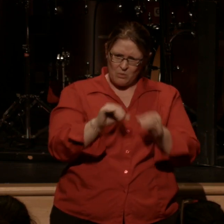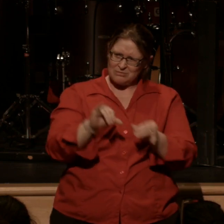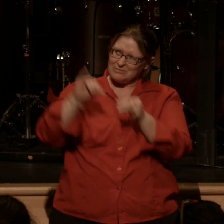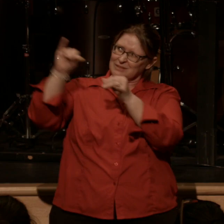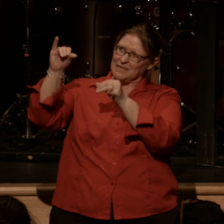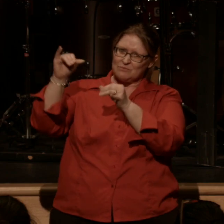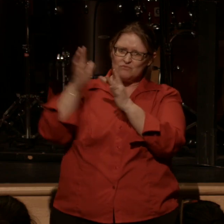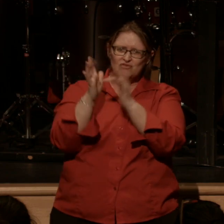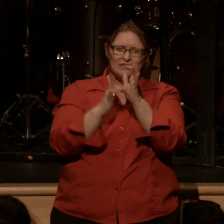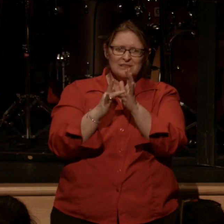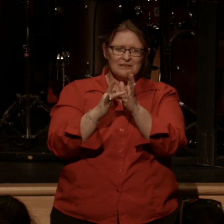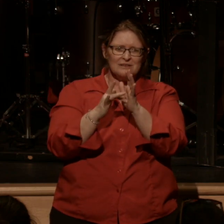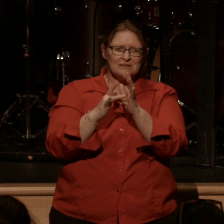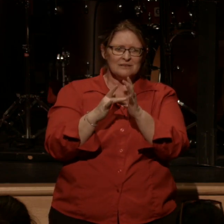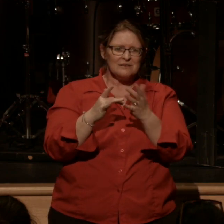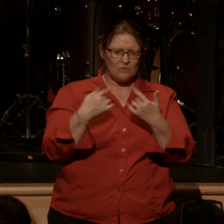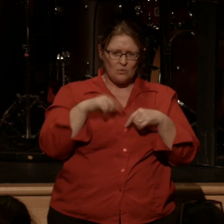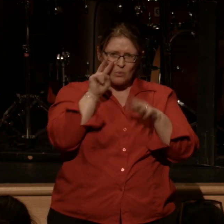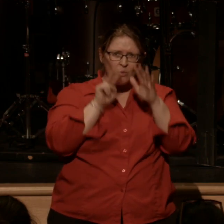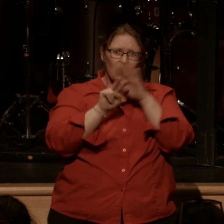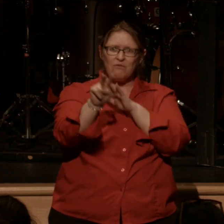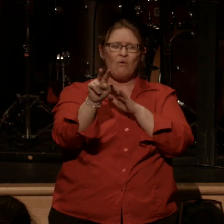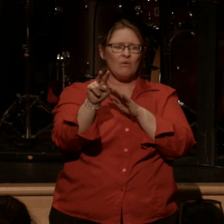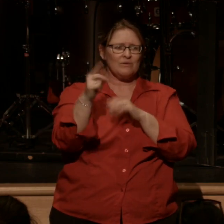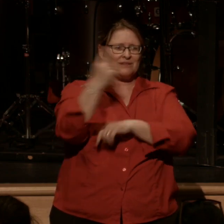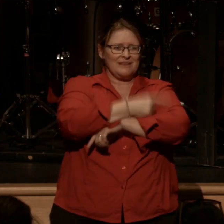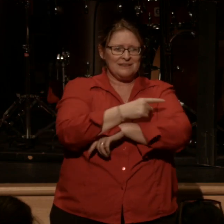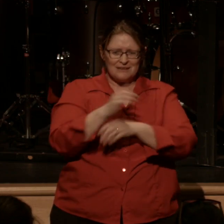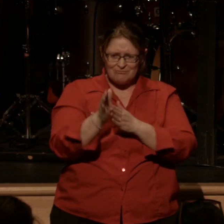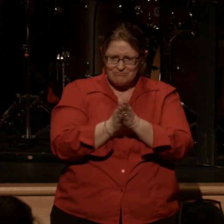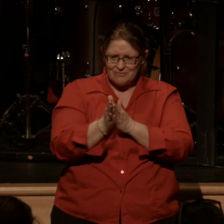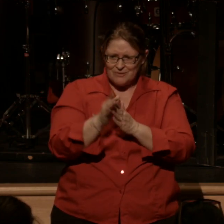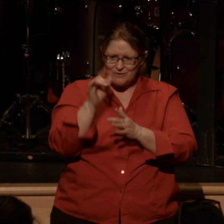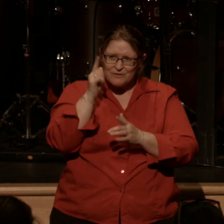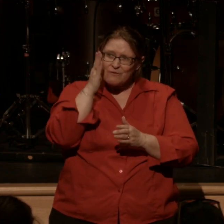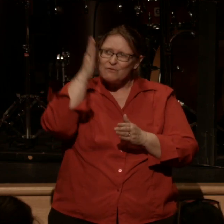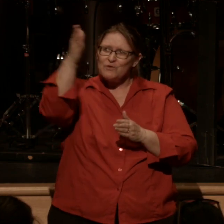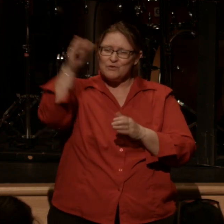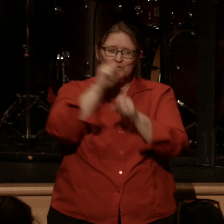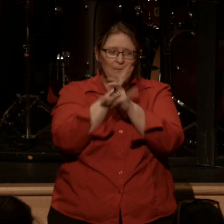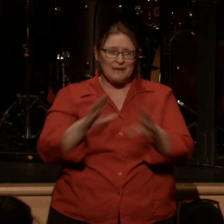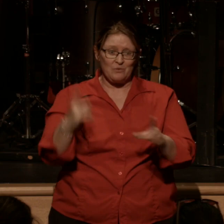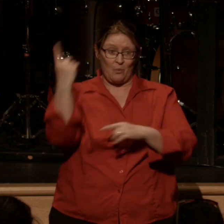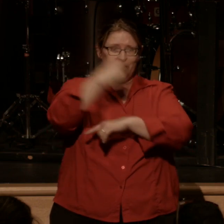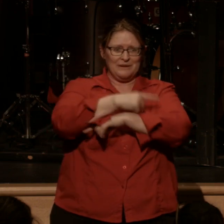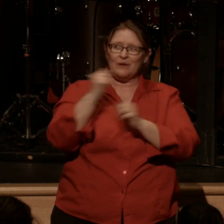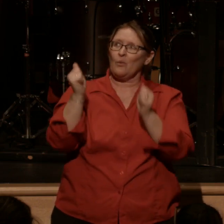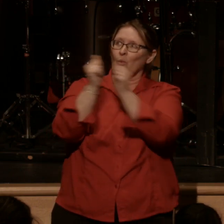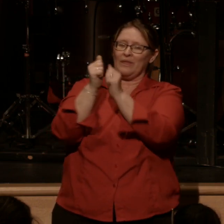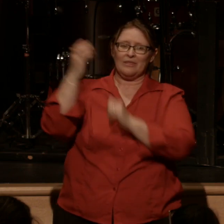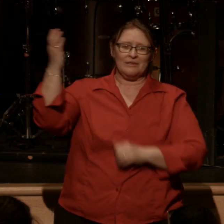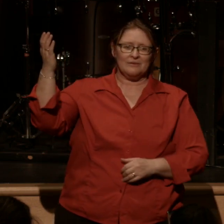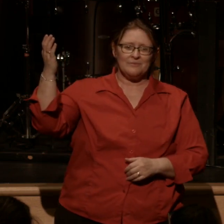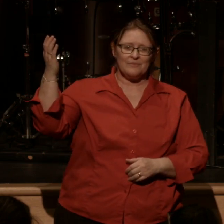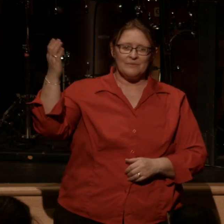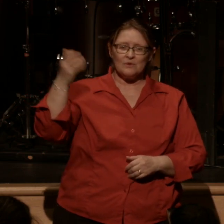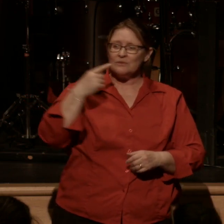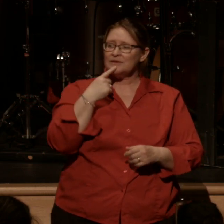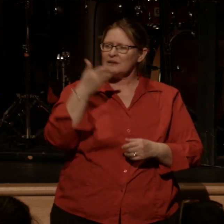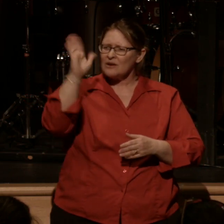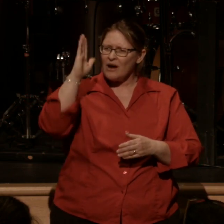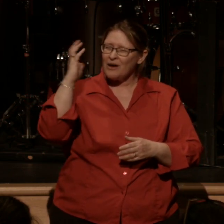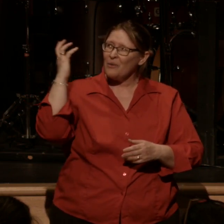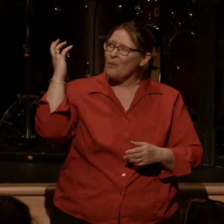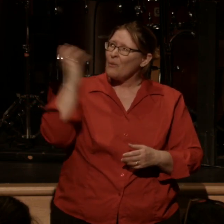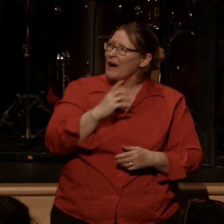of Jesus. We look forward to the day, the future blessing, to one day be with him. And so we say, God, wow,